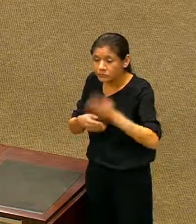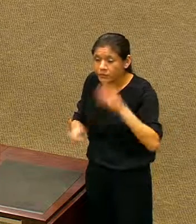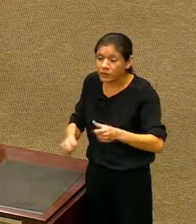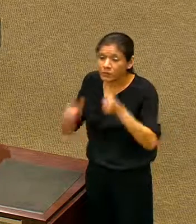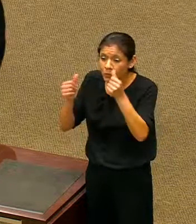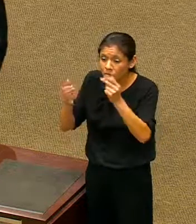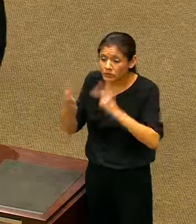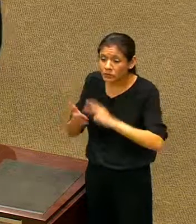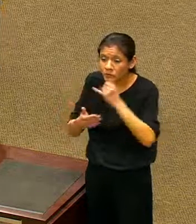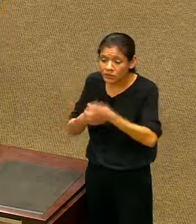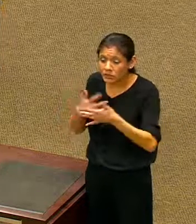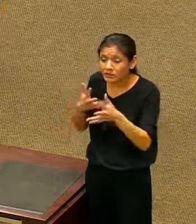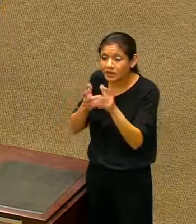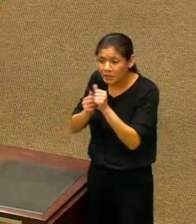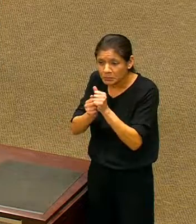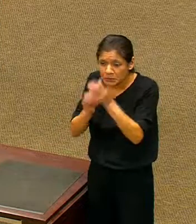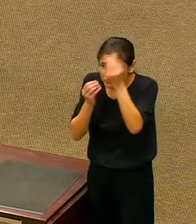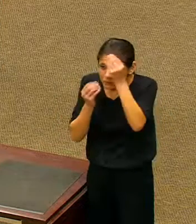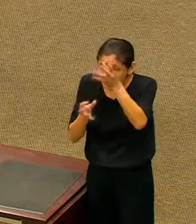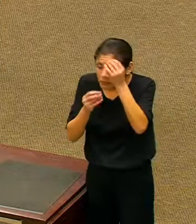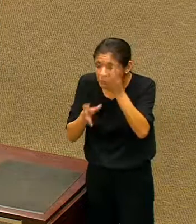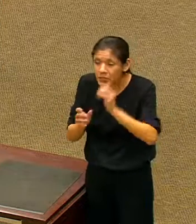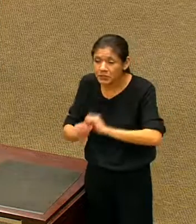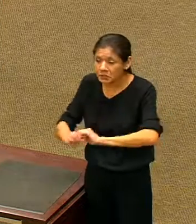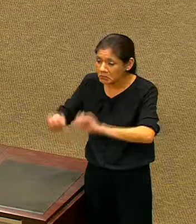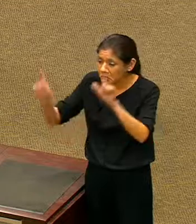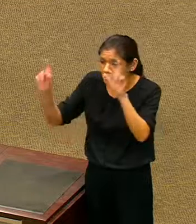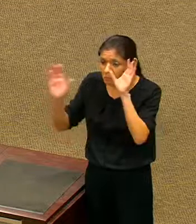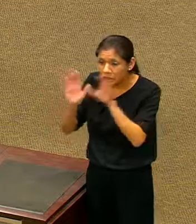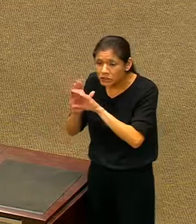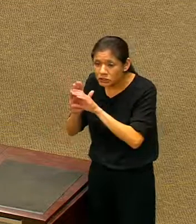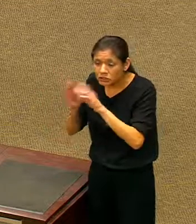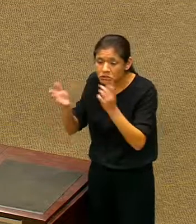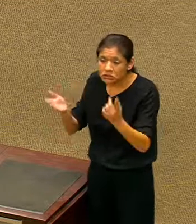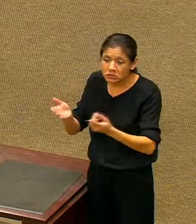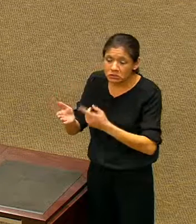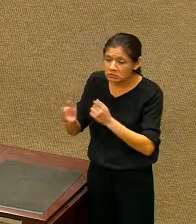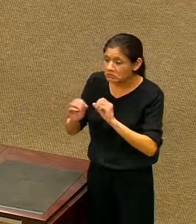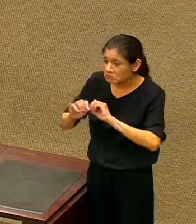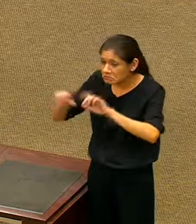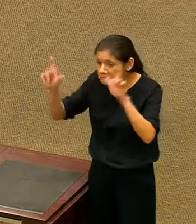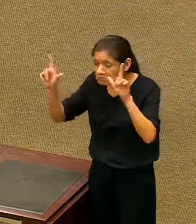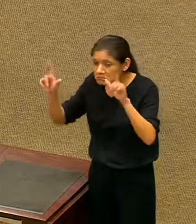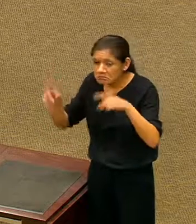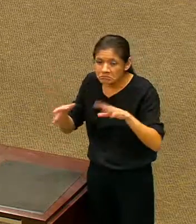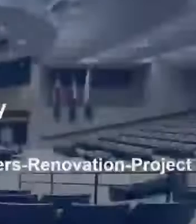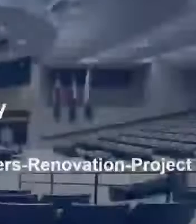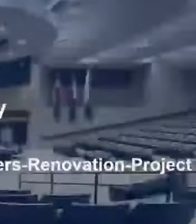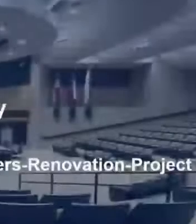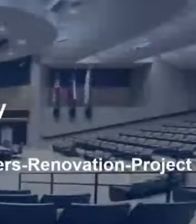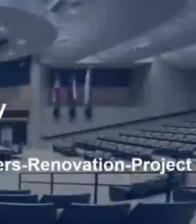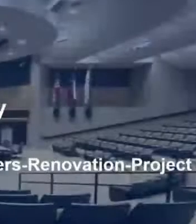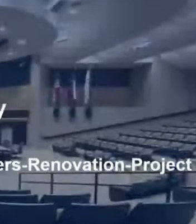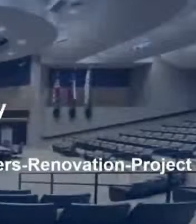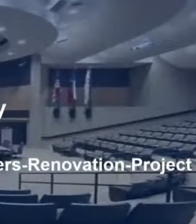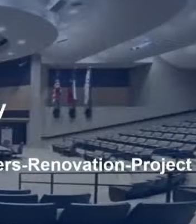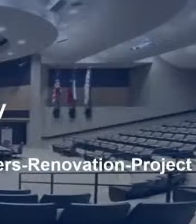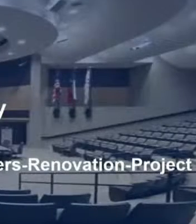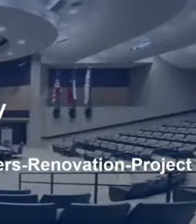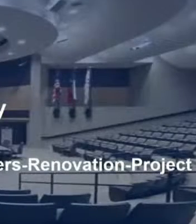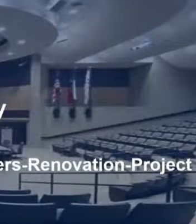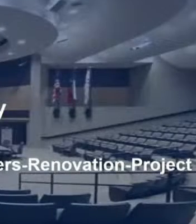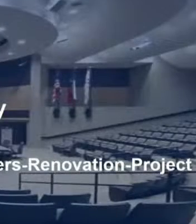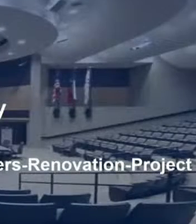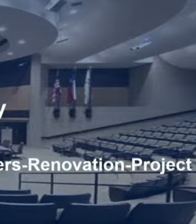our project updates. We're going to be putting photos up every so often, some narratives, and to keep